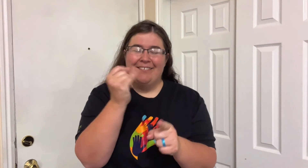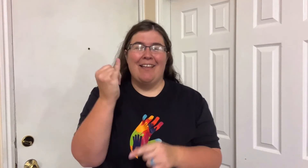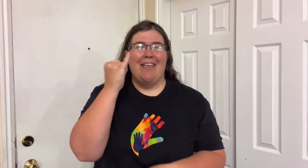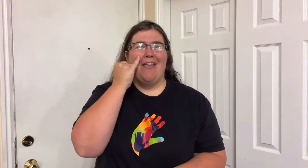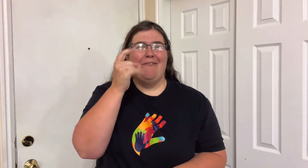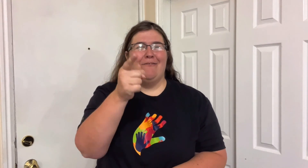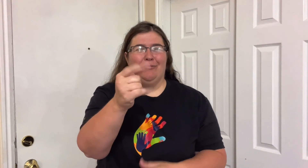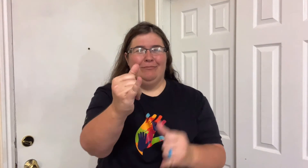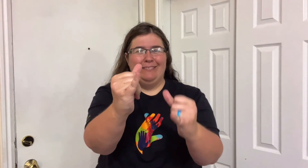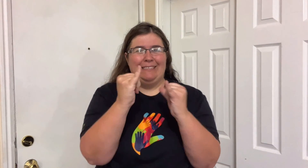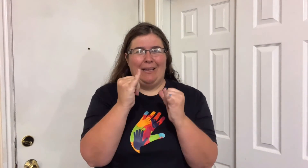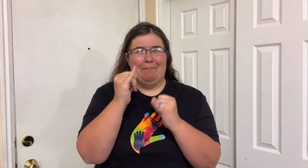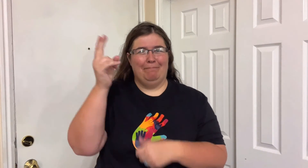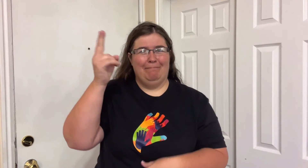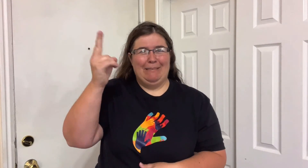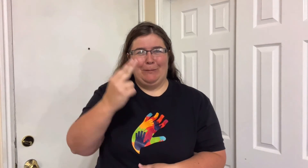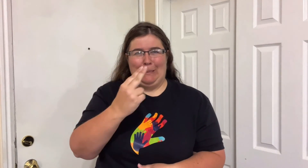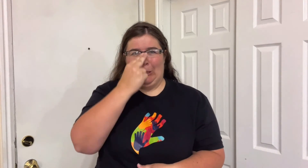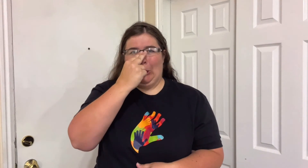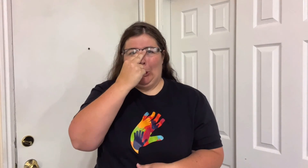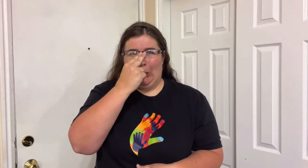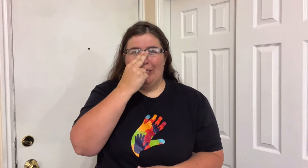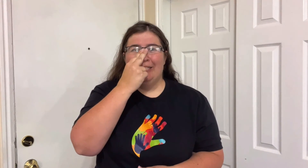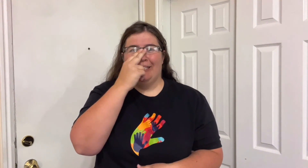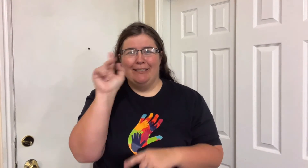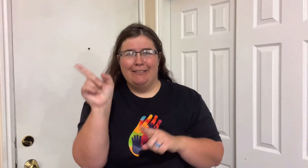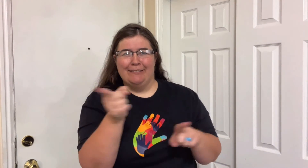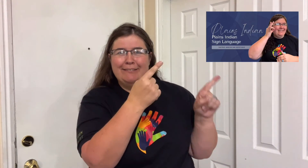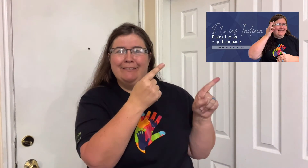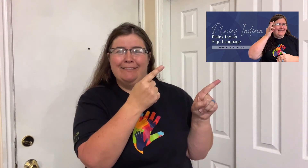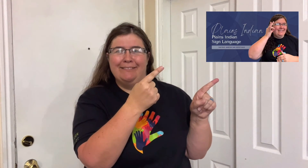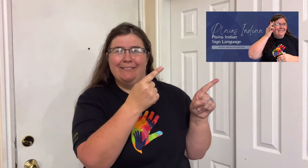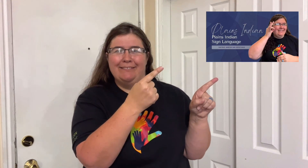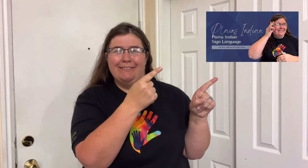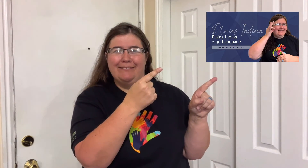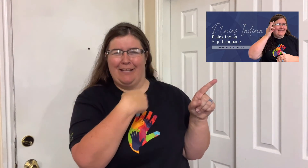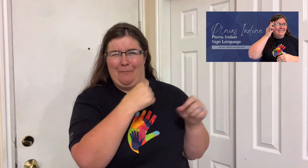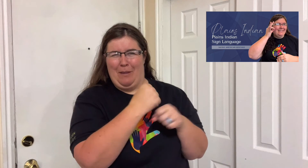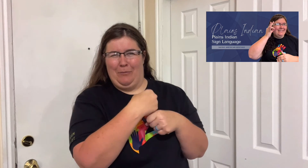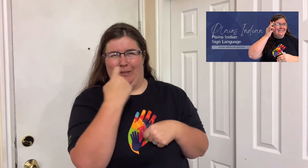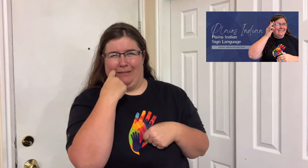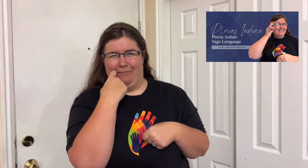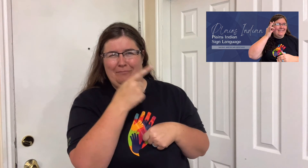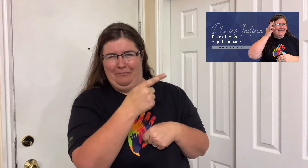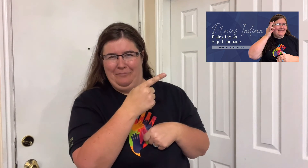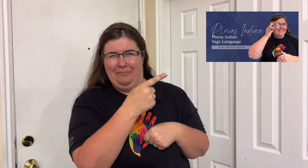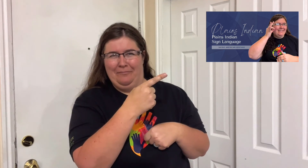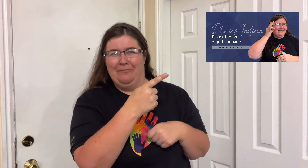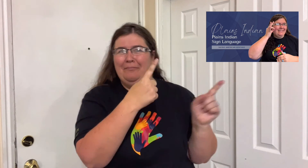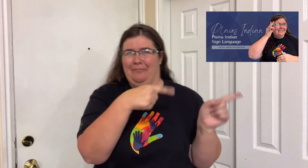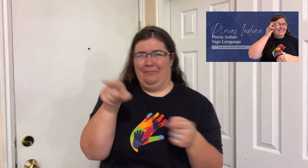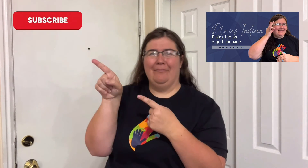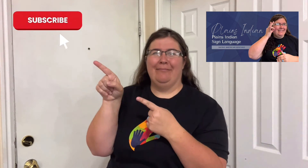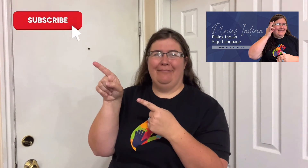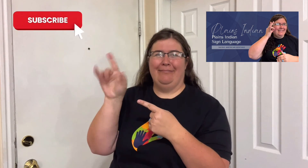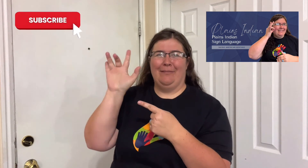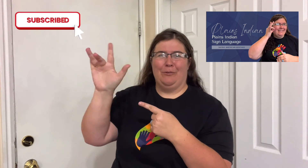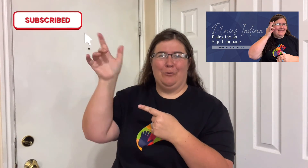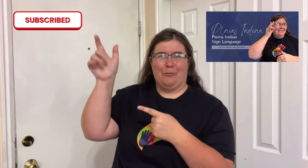right? If you're the same as me and totally a history nerd, you should check out this video that I made recently and subscribe so